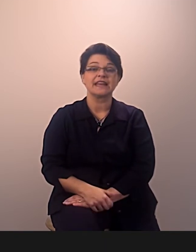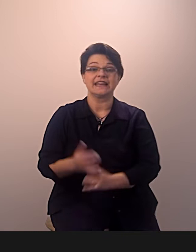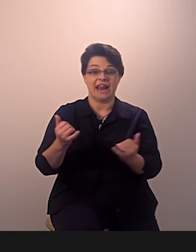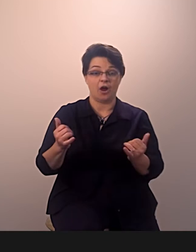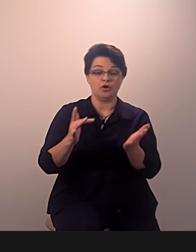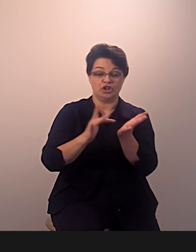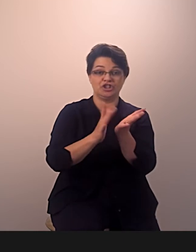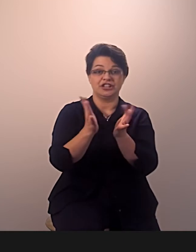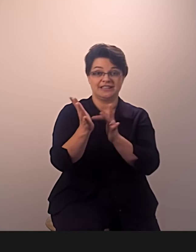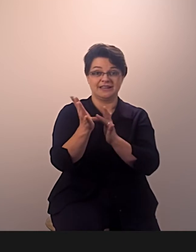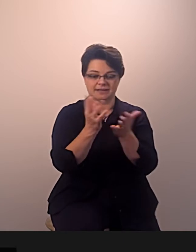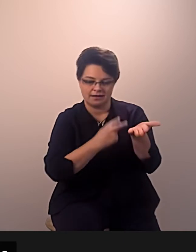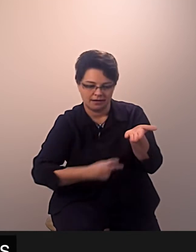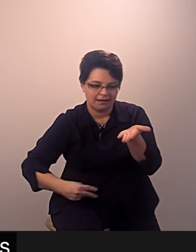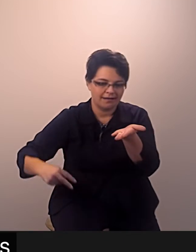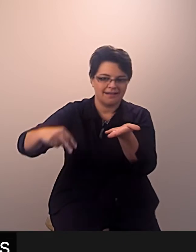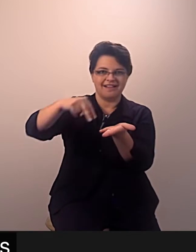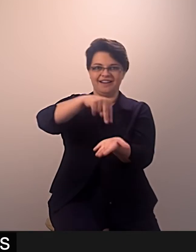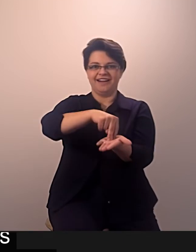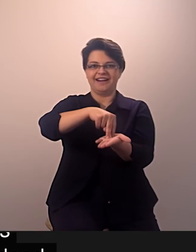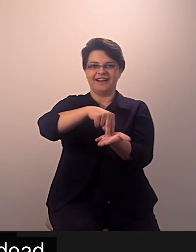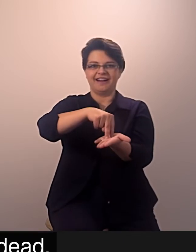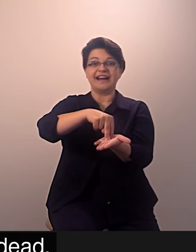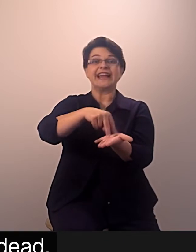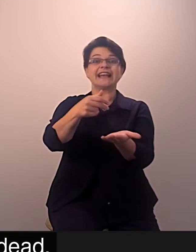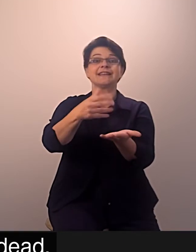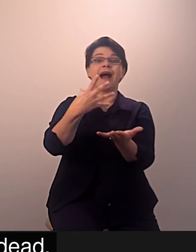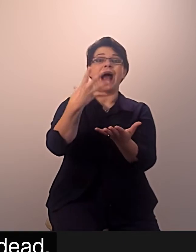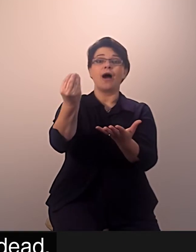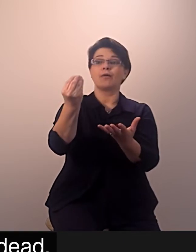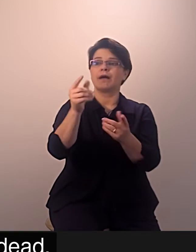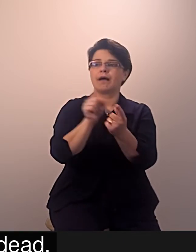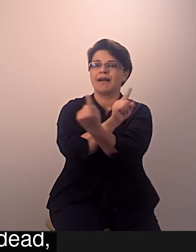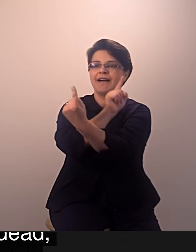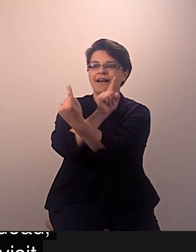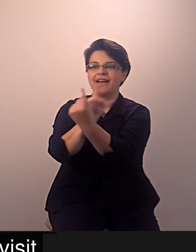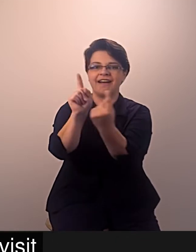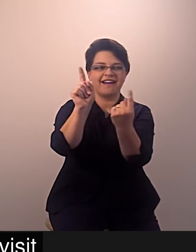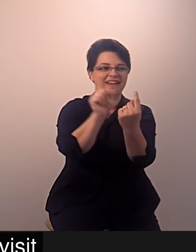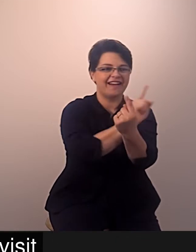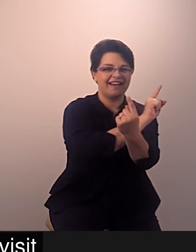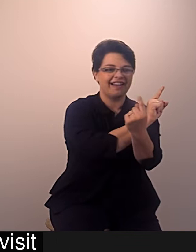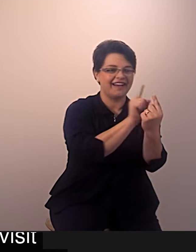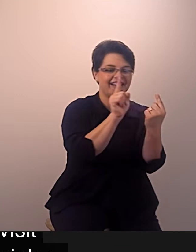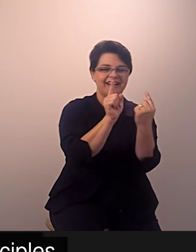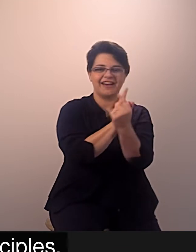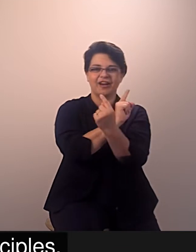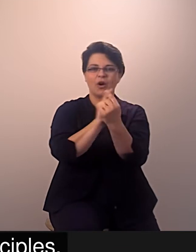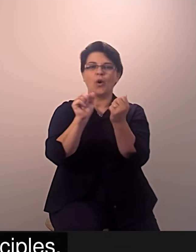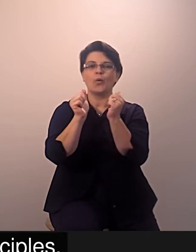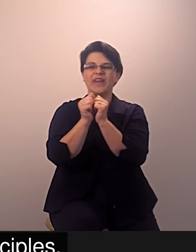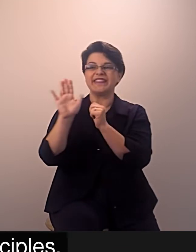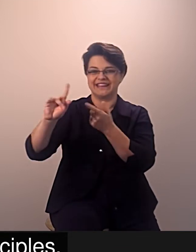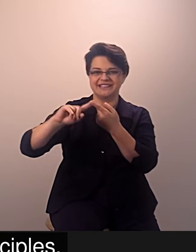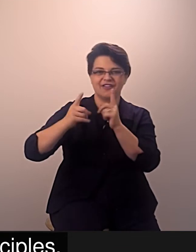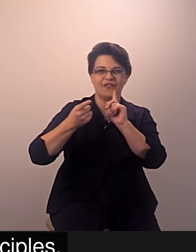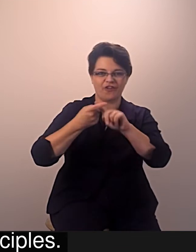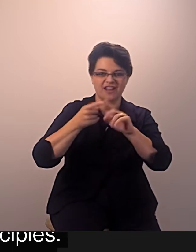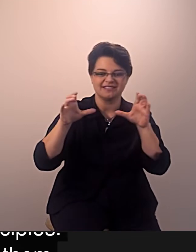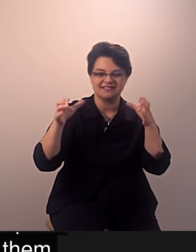After Jesus rose from the dead, he began to visit some of his disciples. He talked with them and ate with